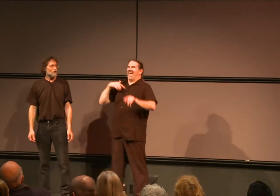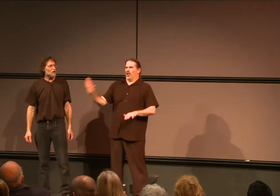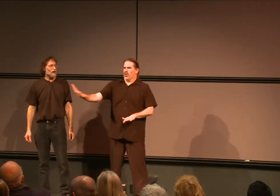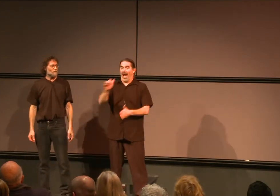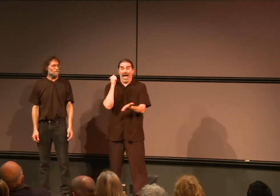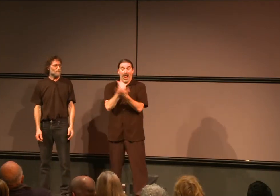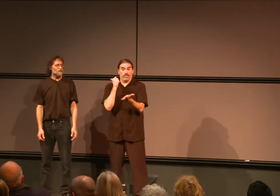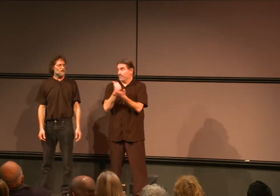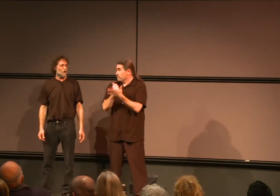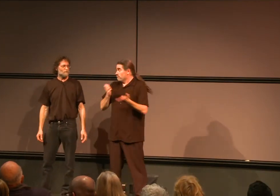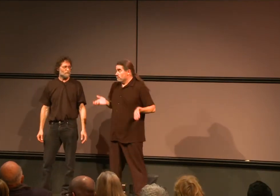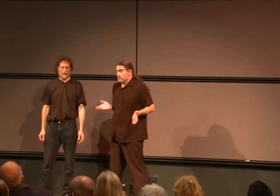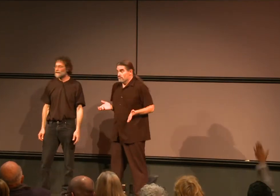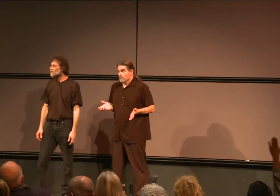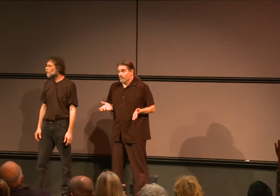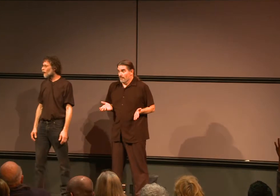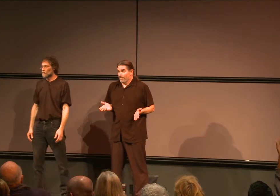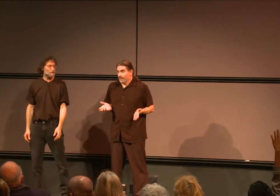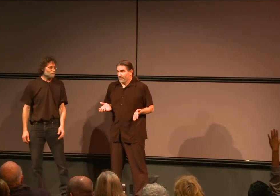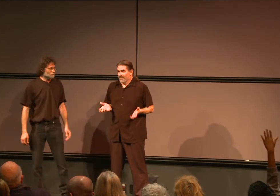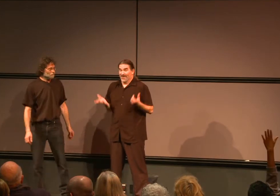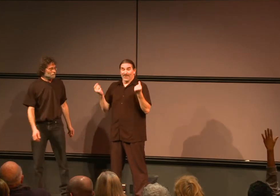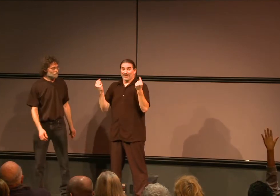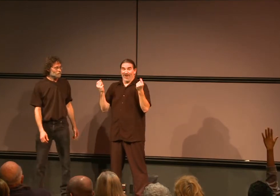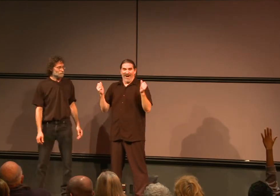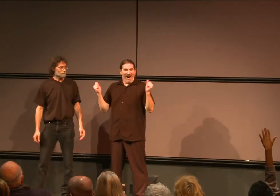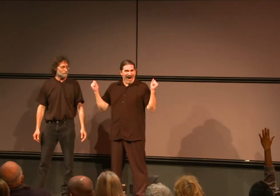Okay, so I need your help.